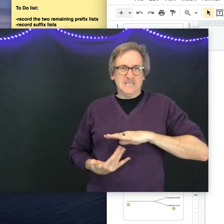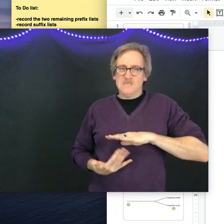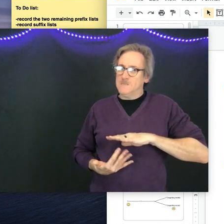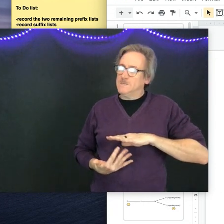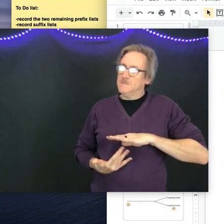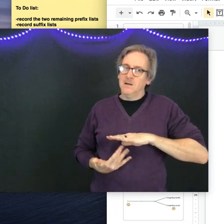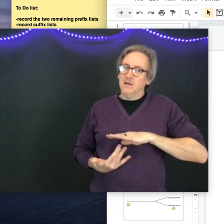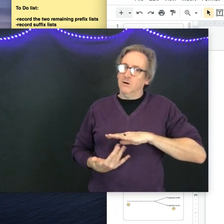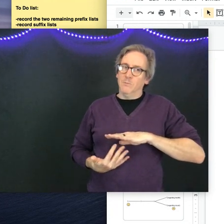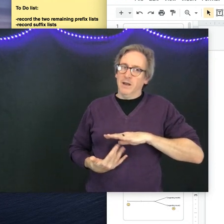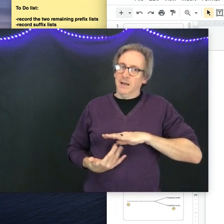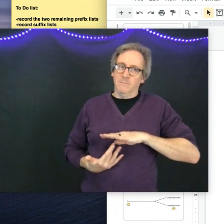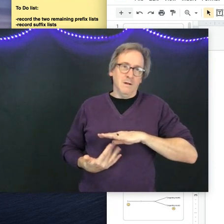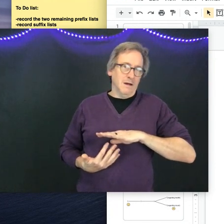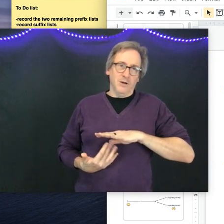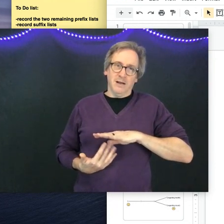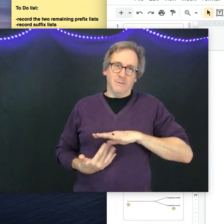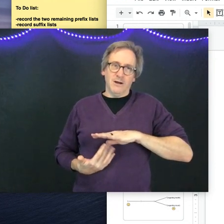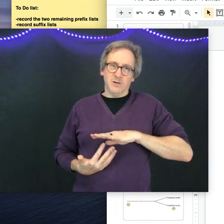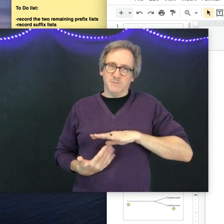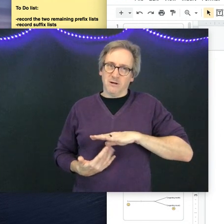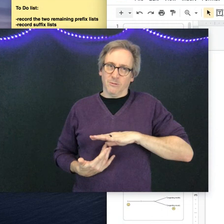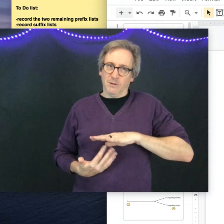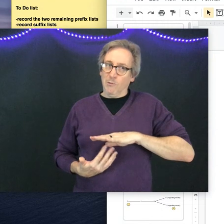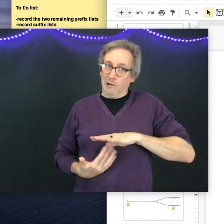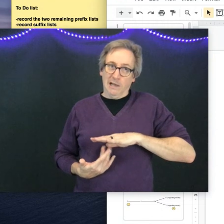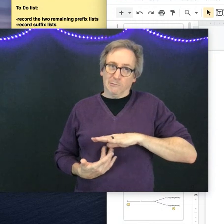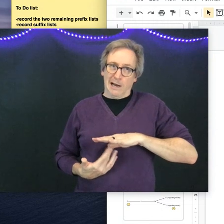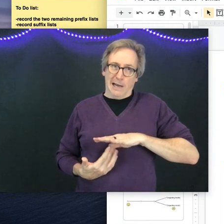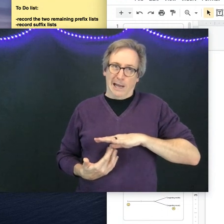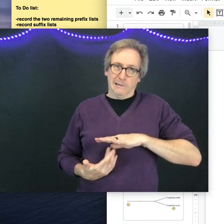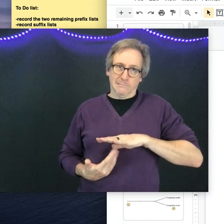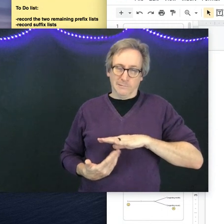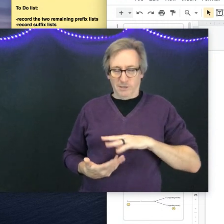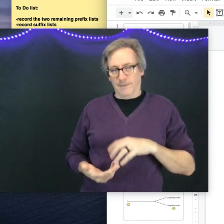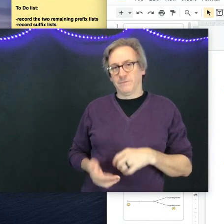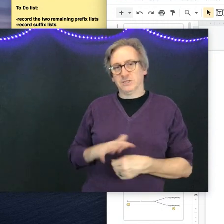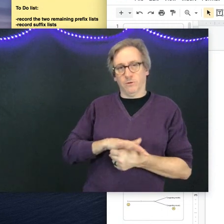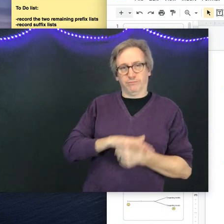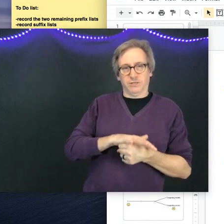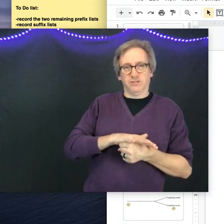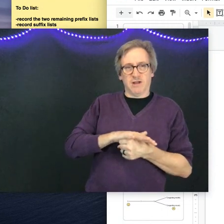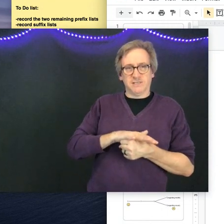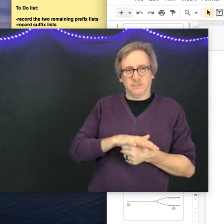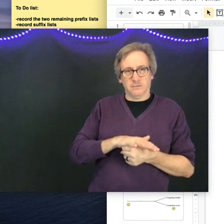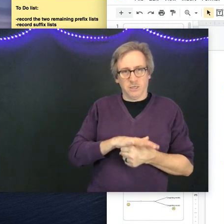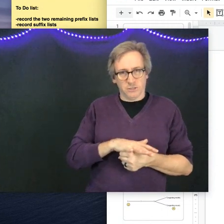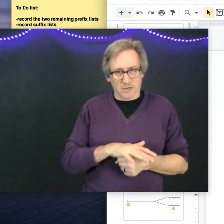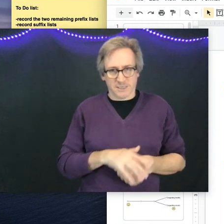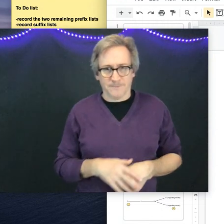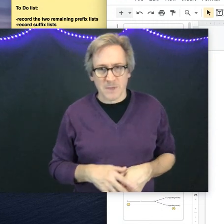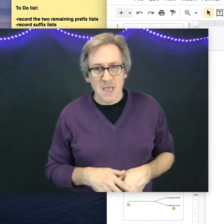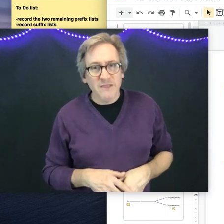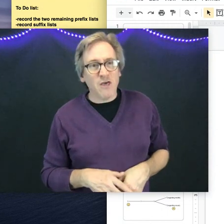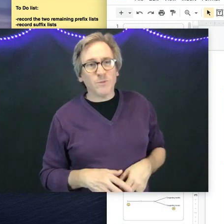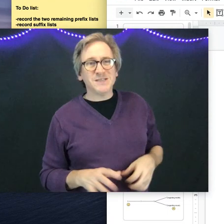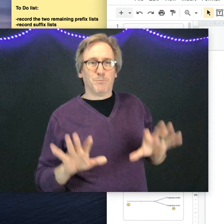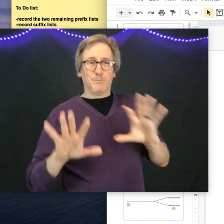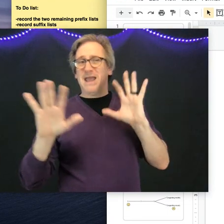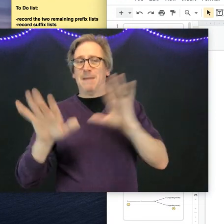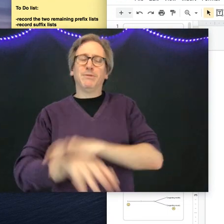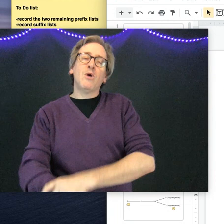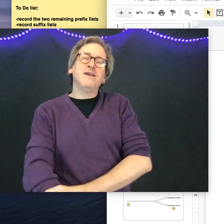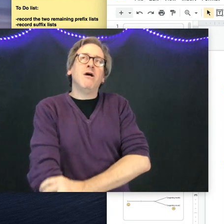right? Oh, I'm going to hit him. I'm going to hit him. I know he's my uncle, but I'm going to hit him right in the head. Okay, so stressed. The other one